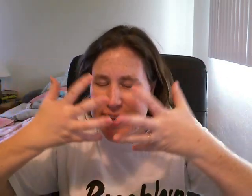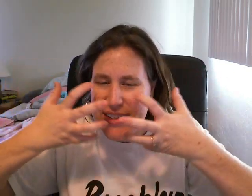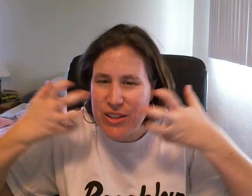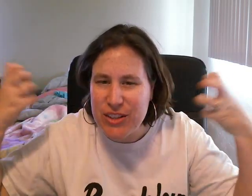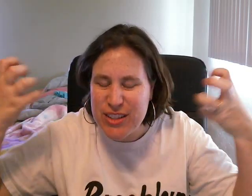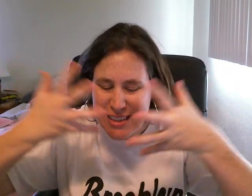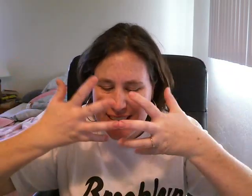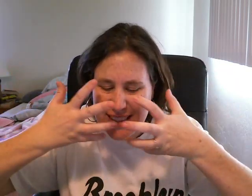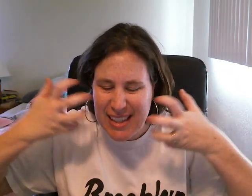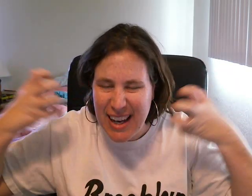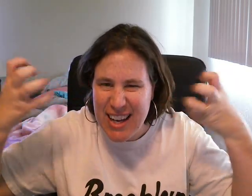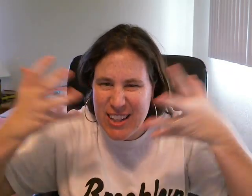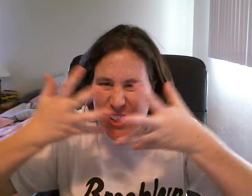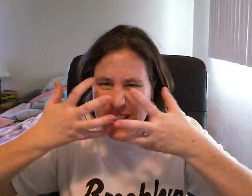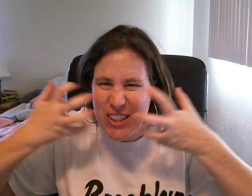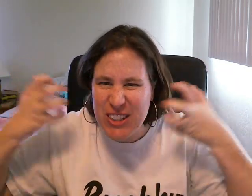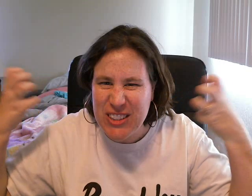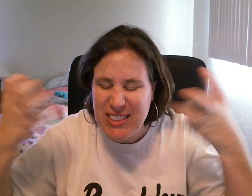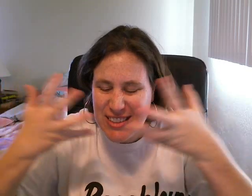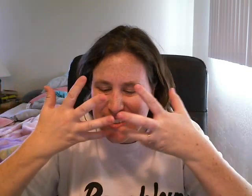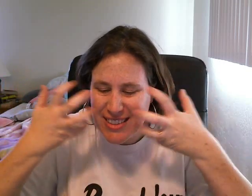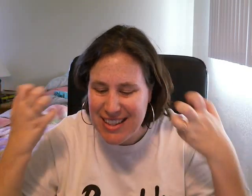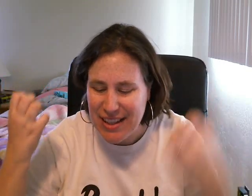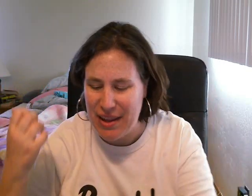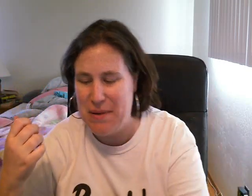whiskers. Tiger. Okay.